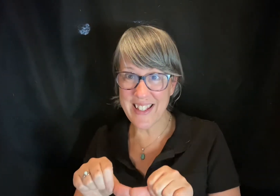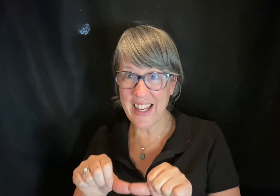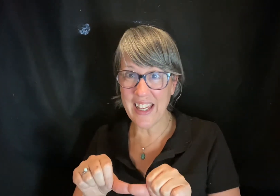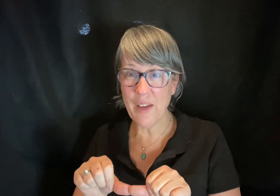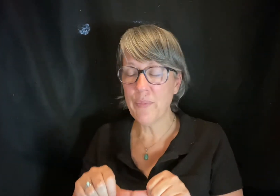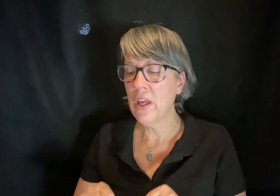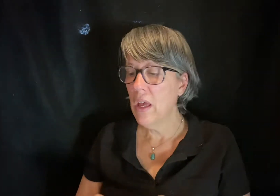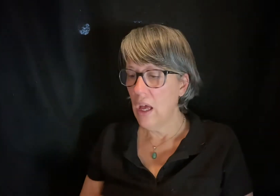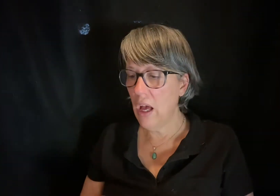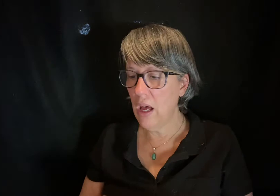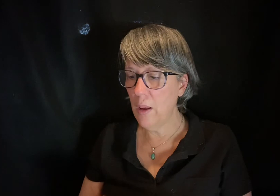steady.